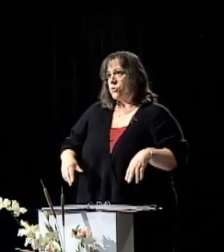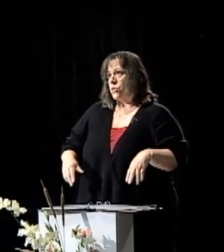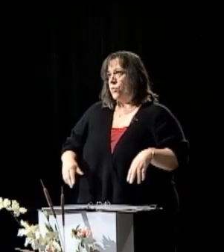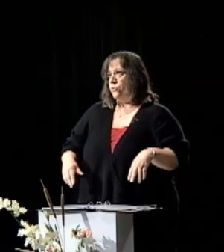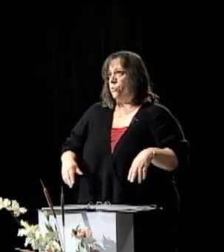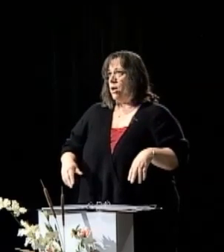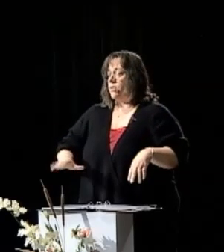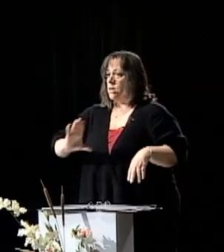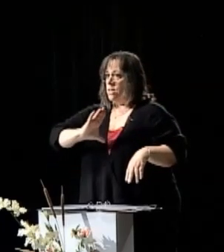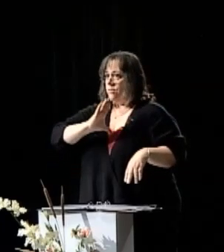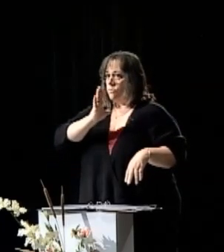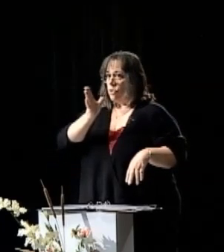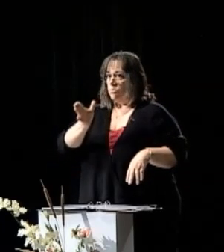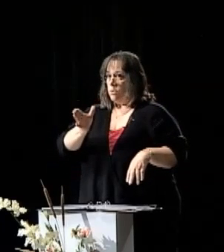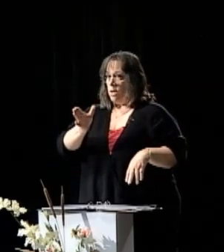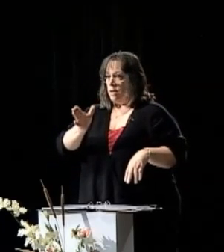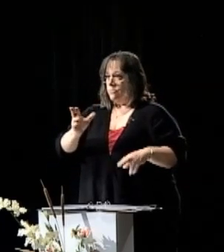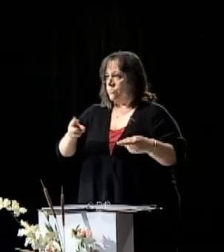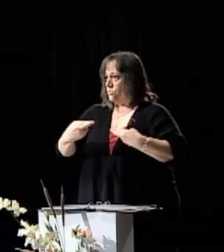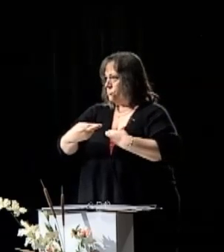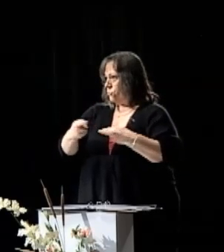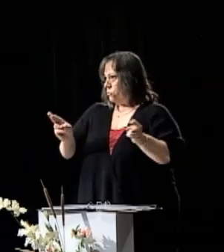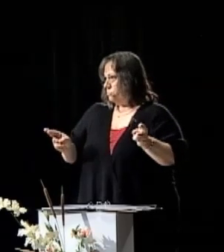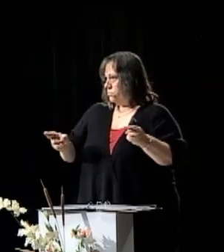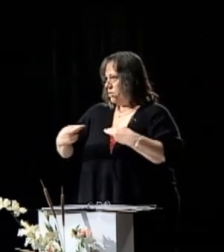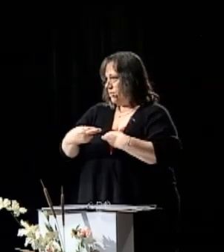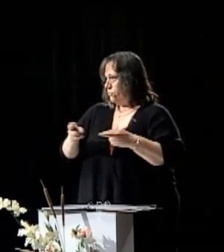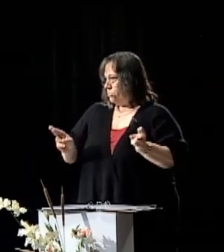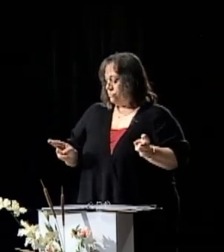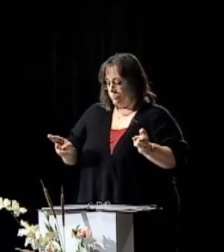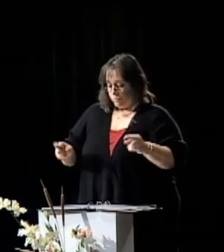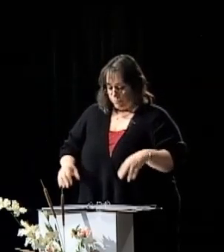So if you have a living room, life, room, living room.